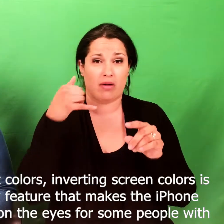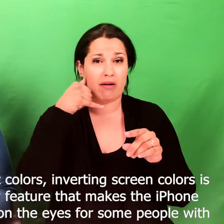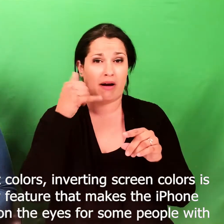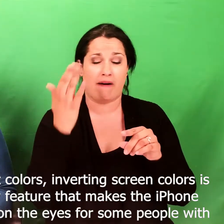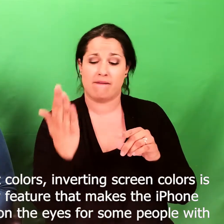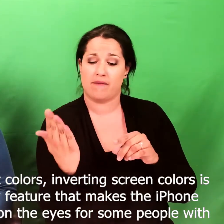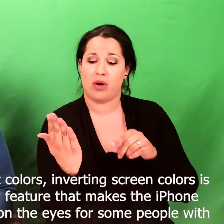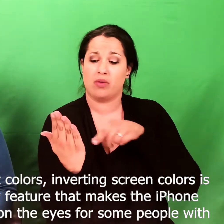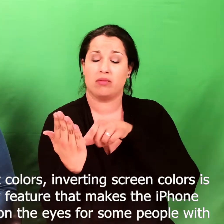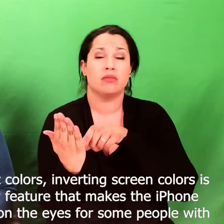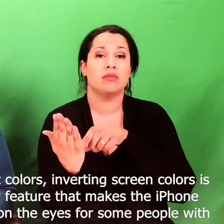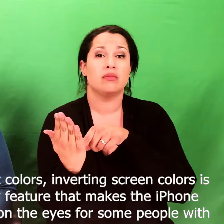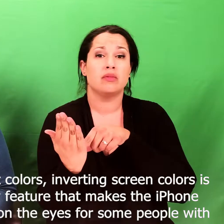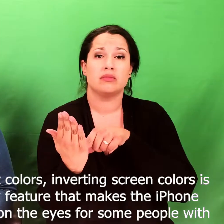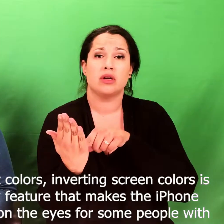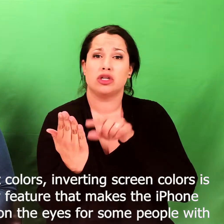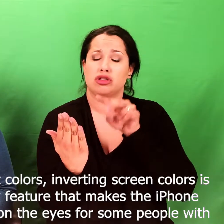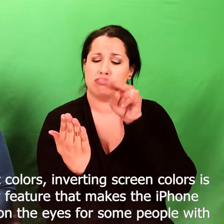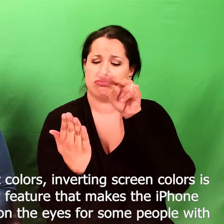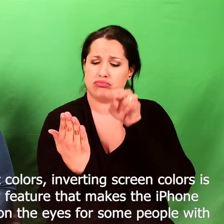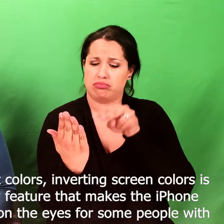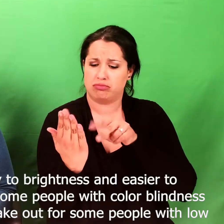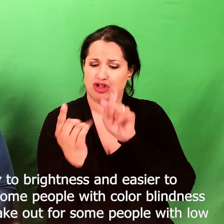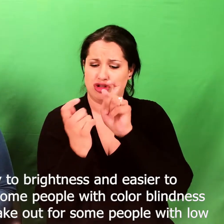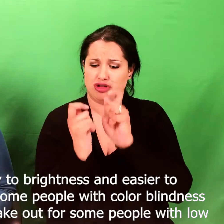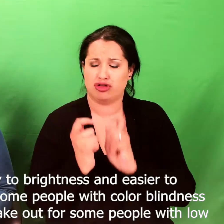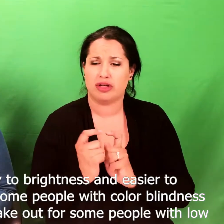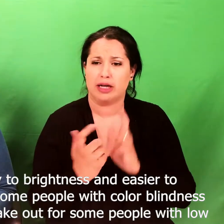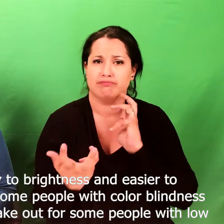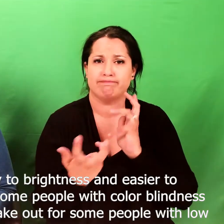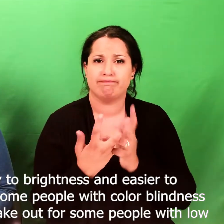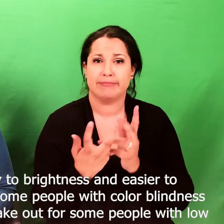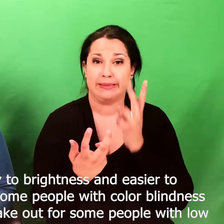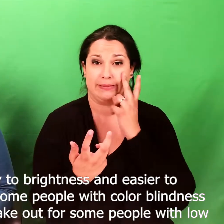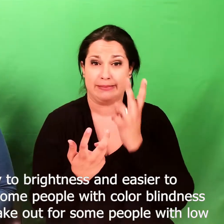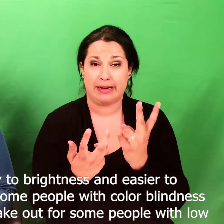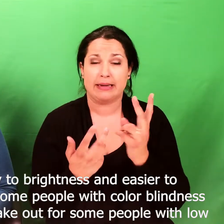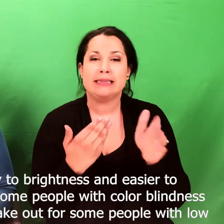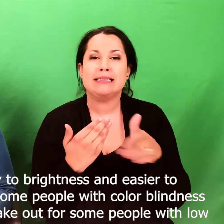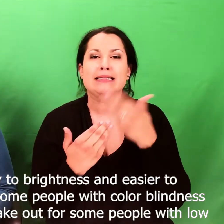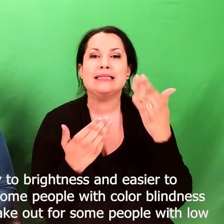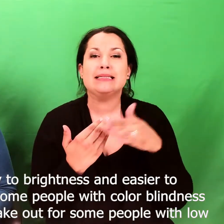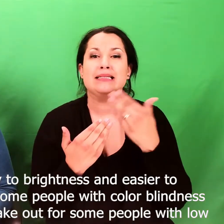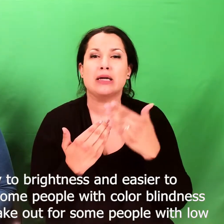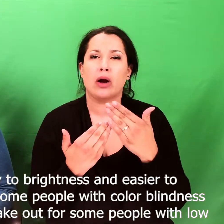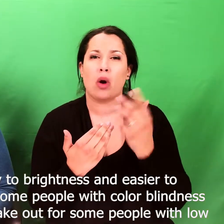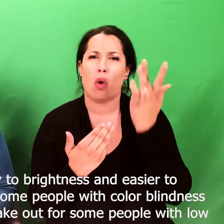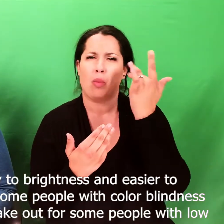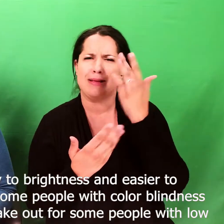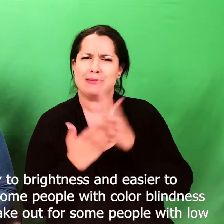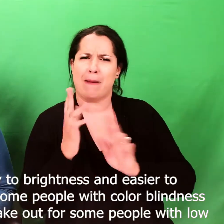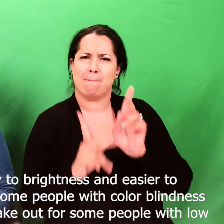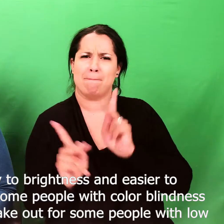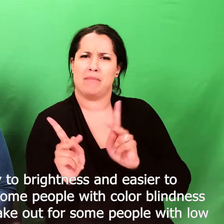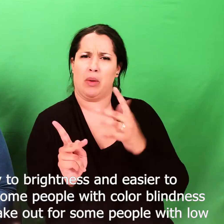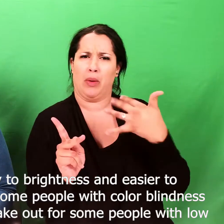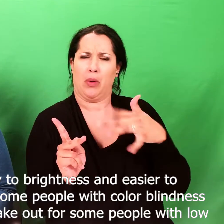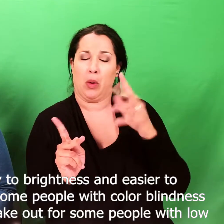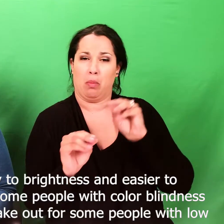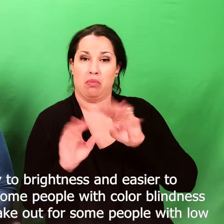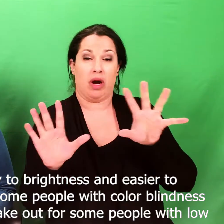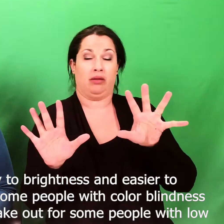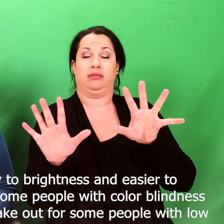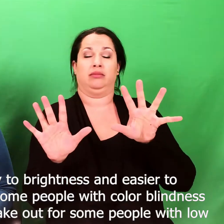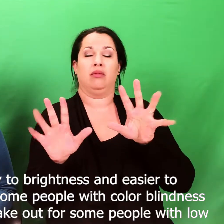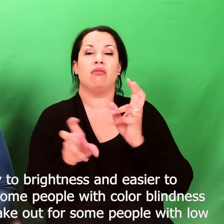iPad easier on the eyes for some people with a sensitivity to brightness and easier to distinguish for some